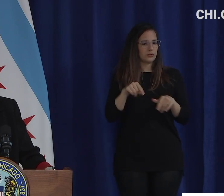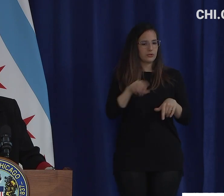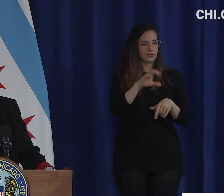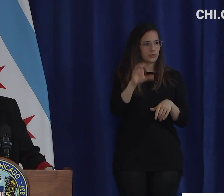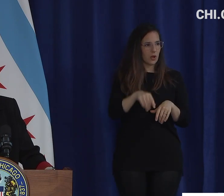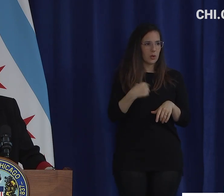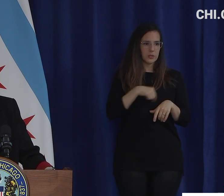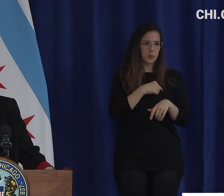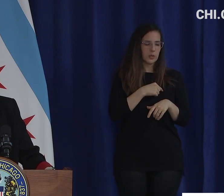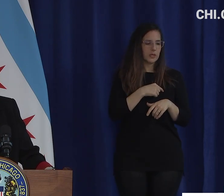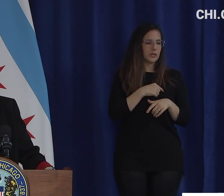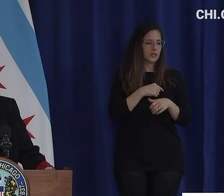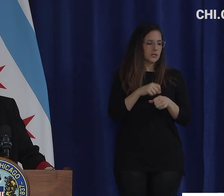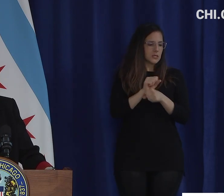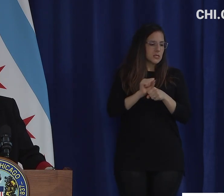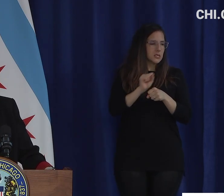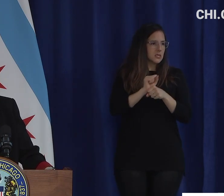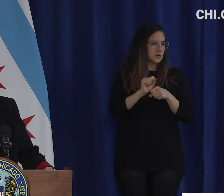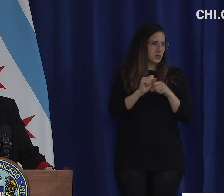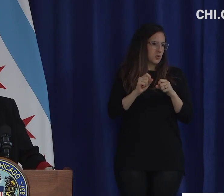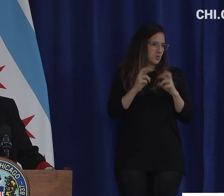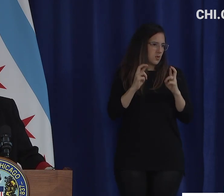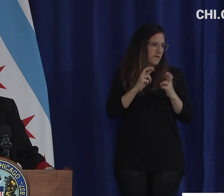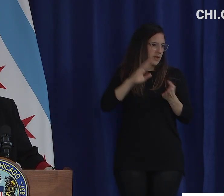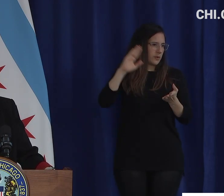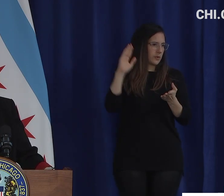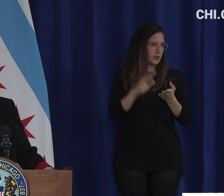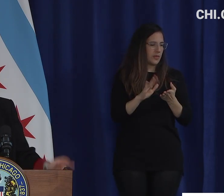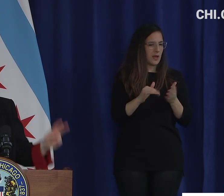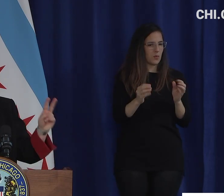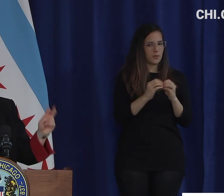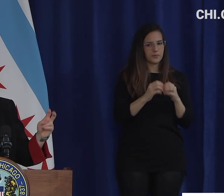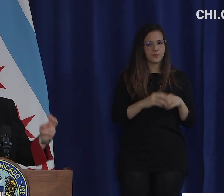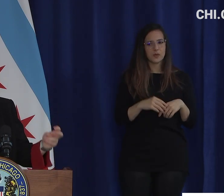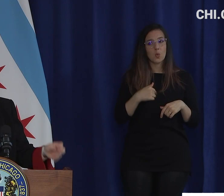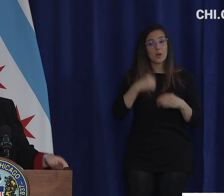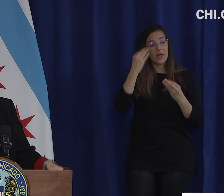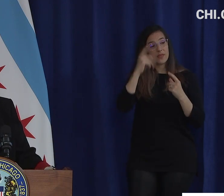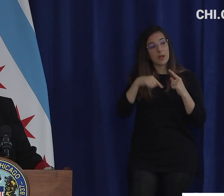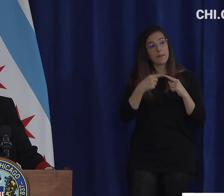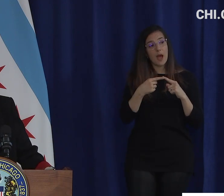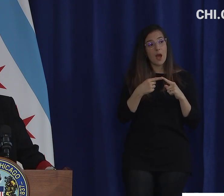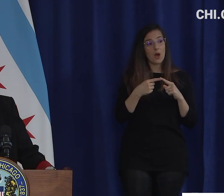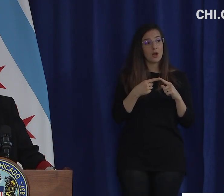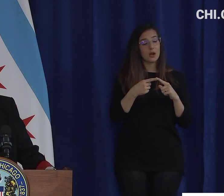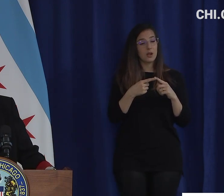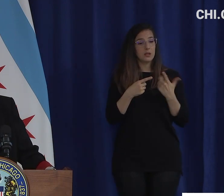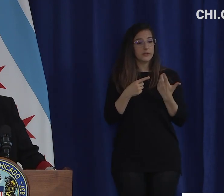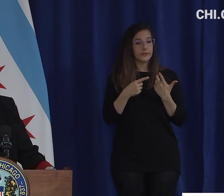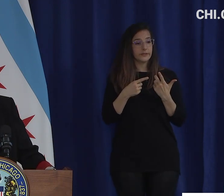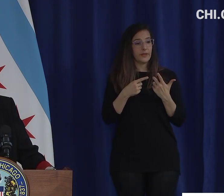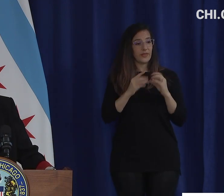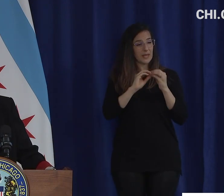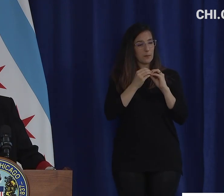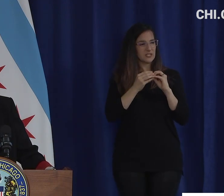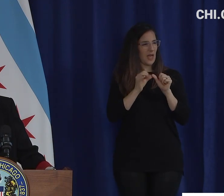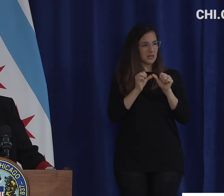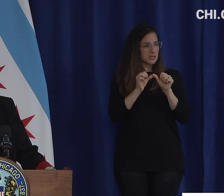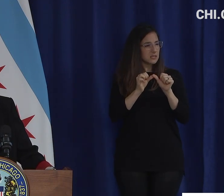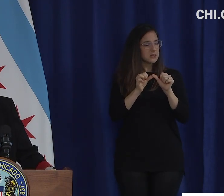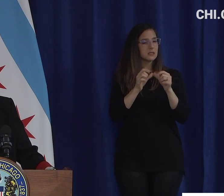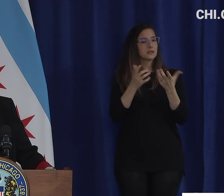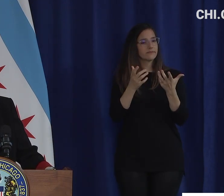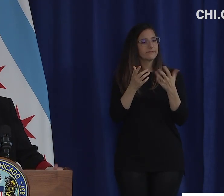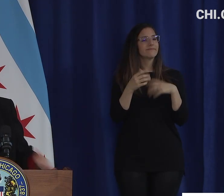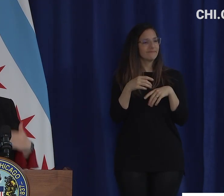get that hopefully down even a little bit more. When I think about what's, quote, been stubborn, it's some of these